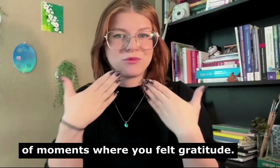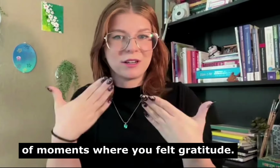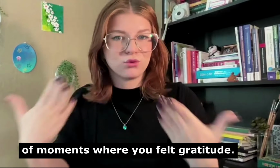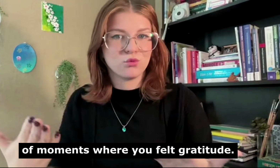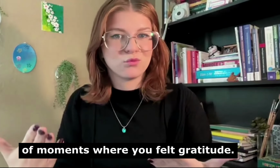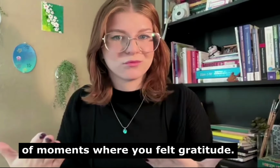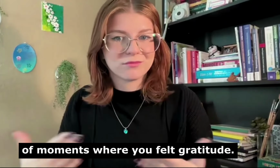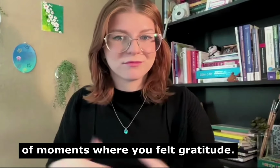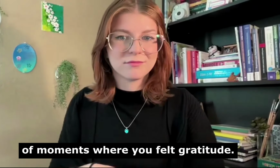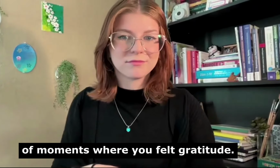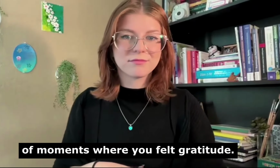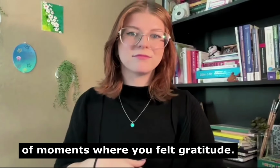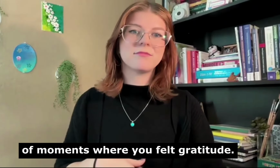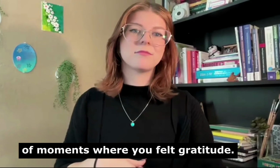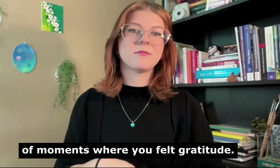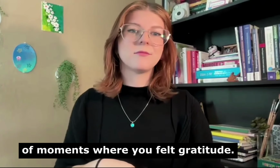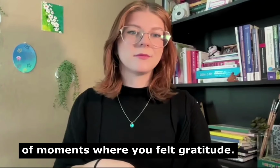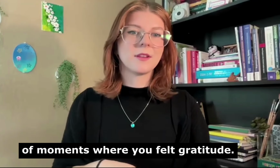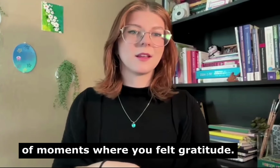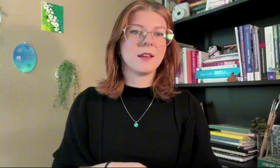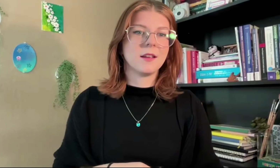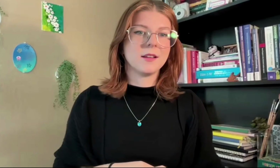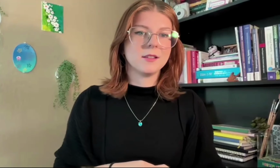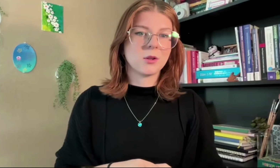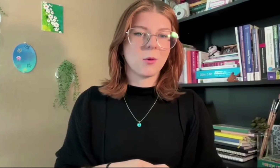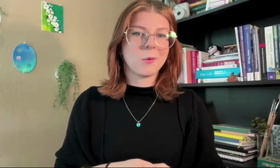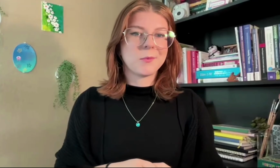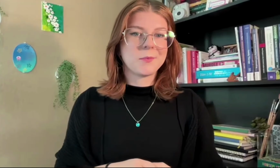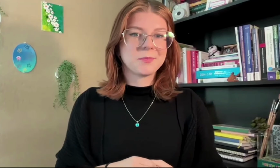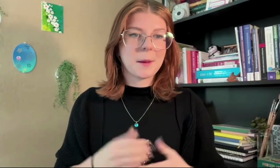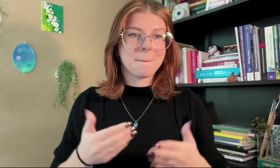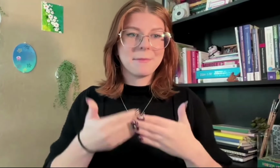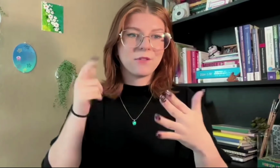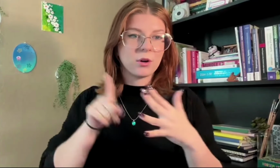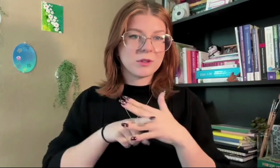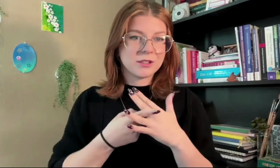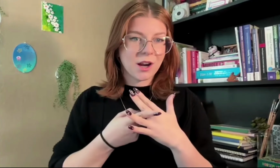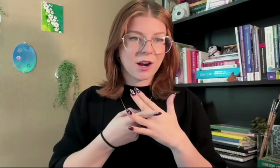of moments where you felt gratitude.